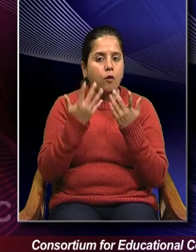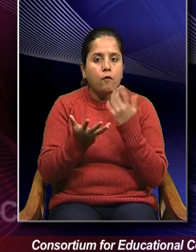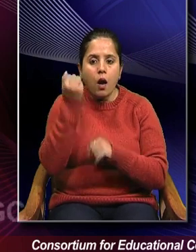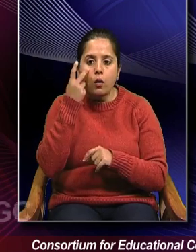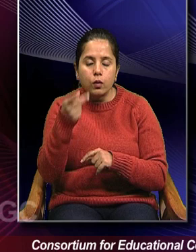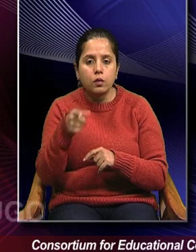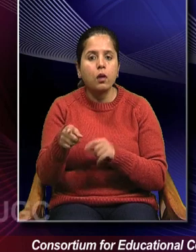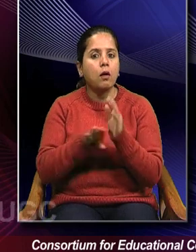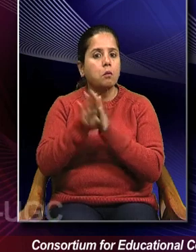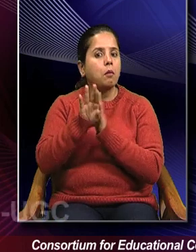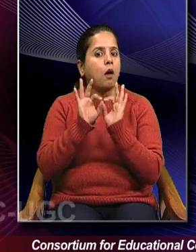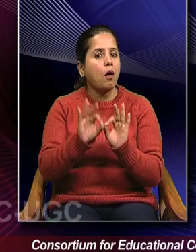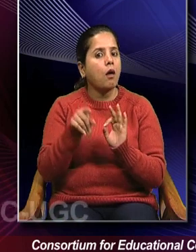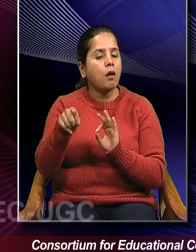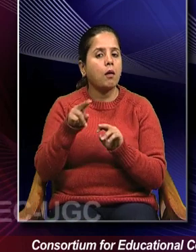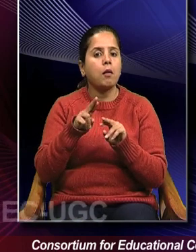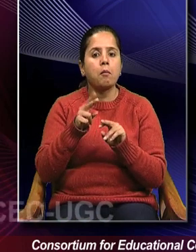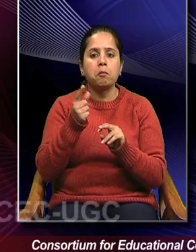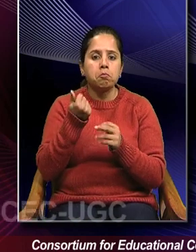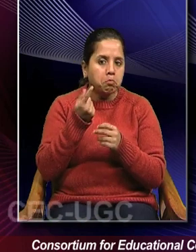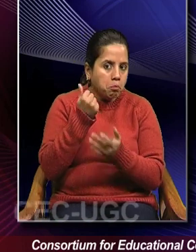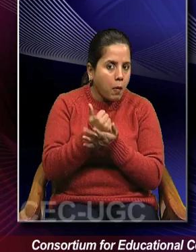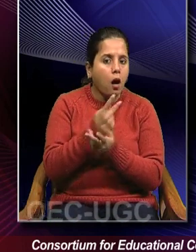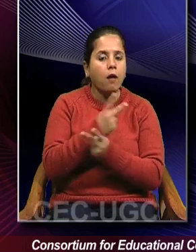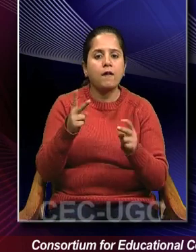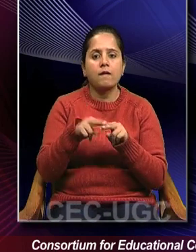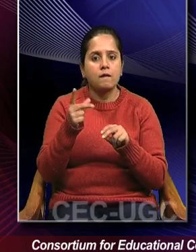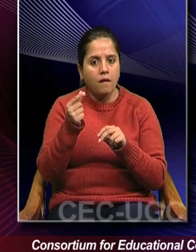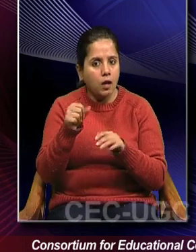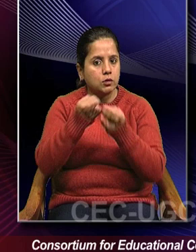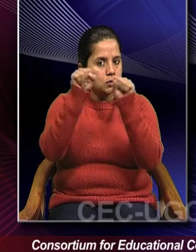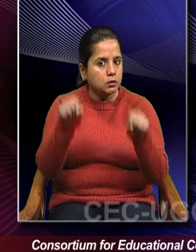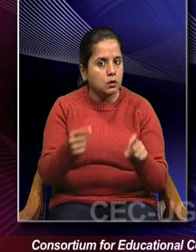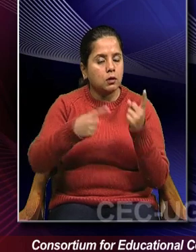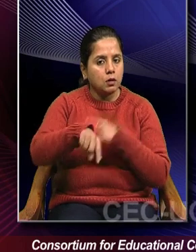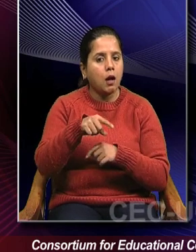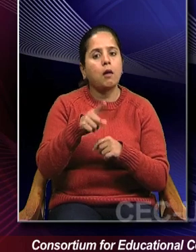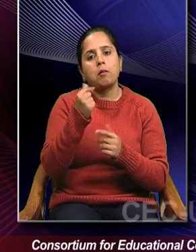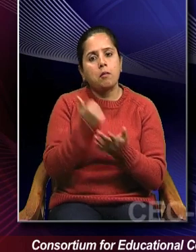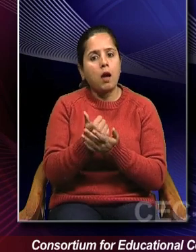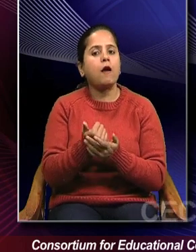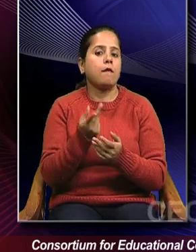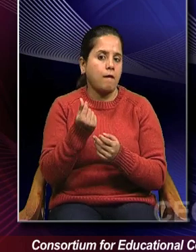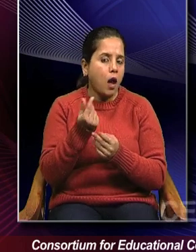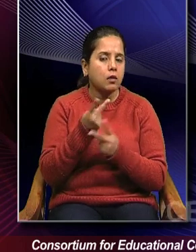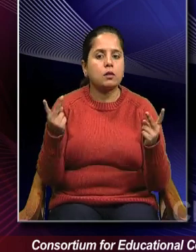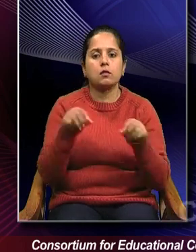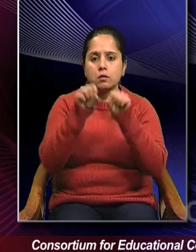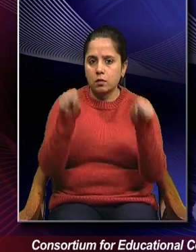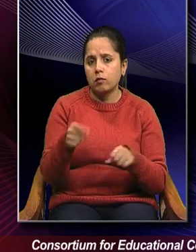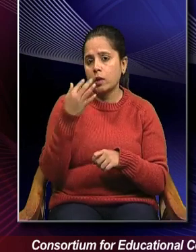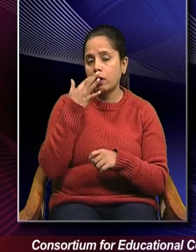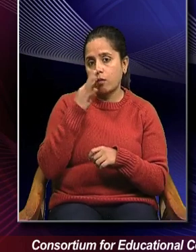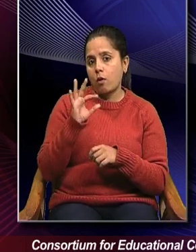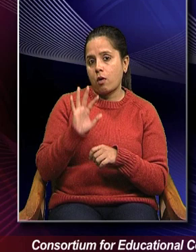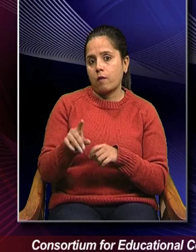they had a developed banking and a financial system, and a developed banking and financial system was very important from